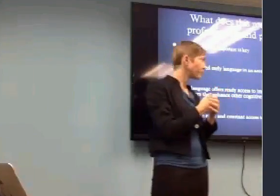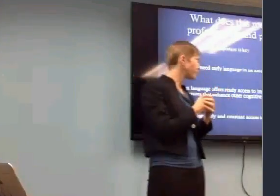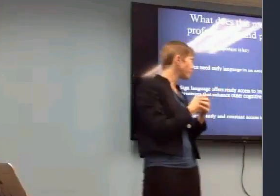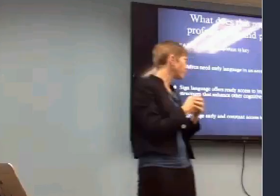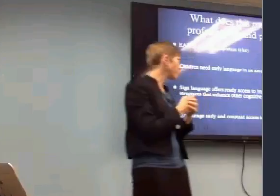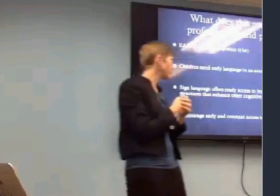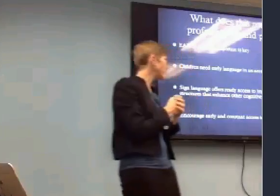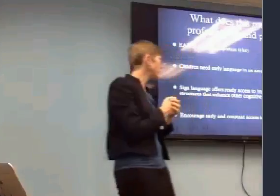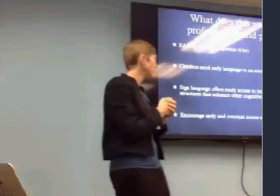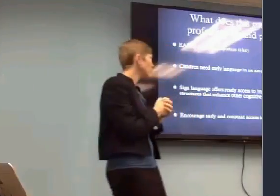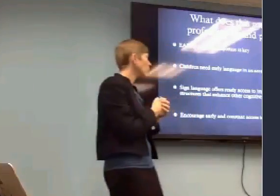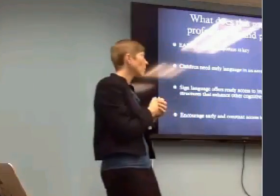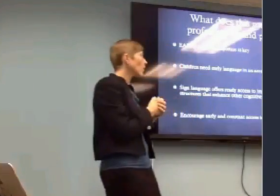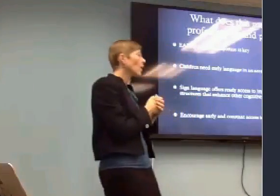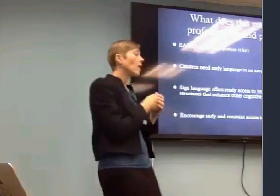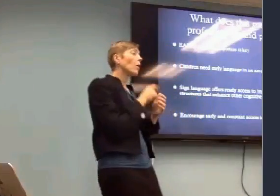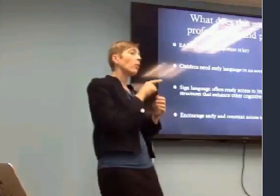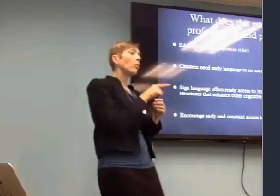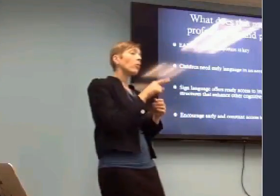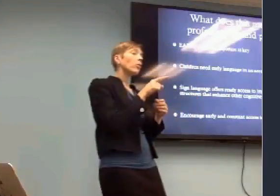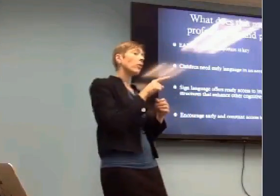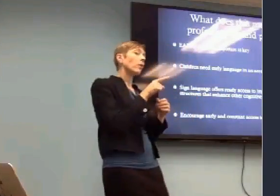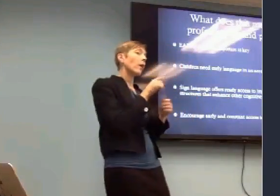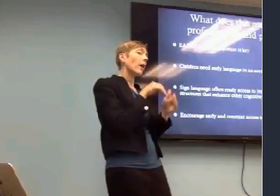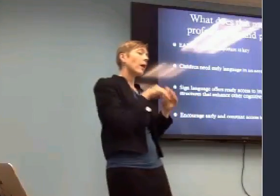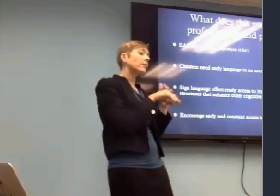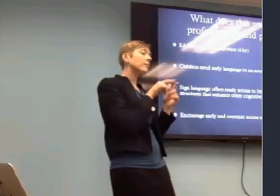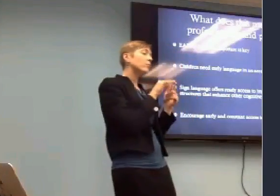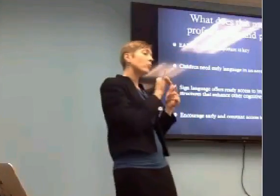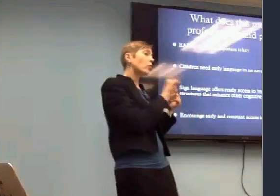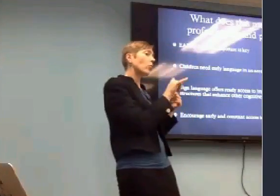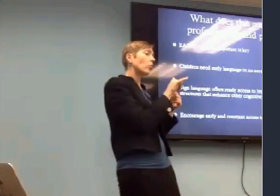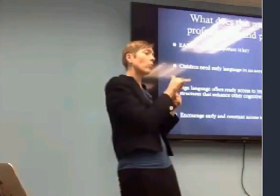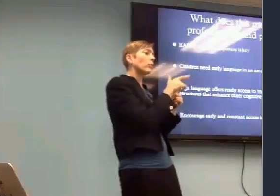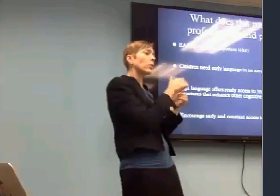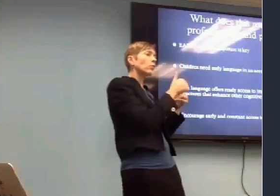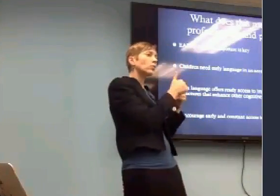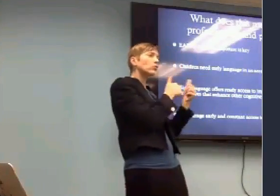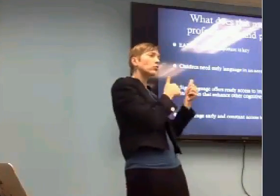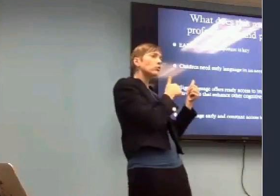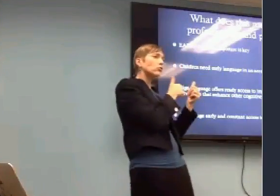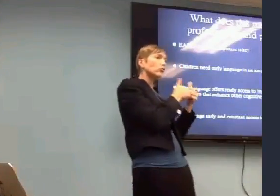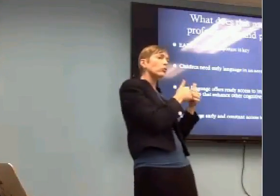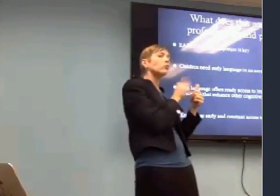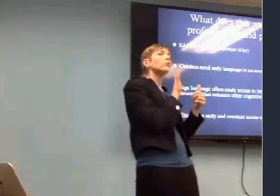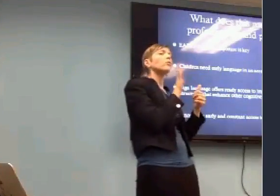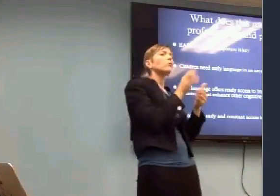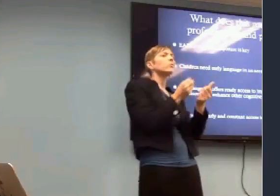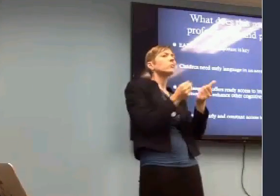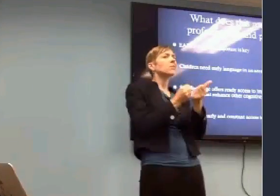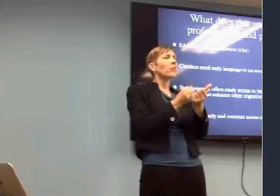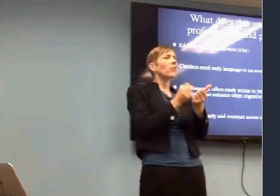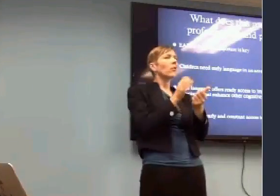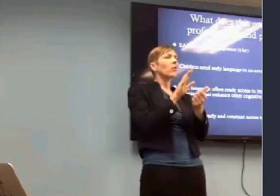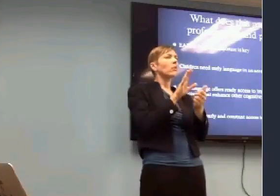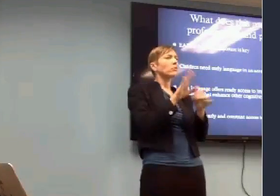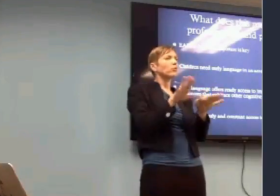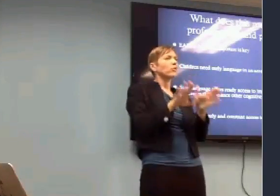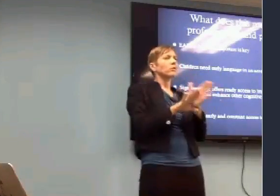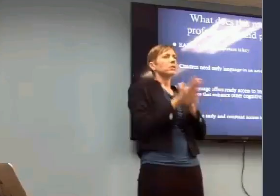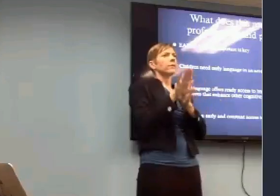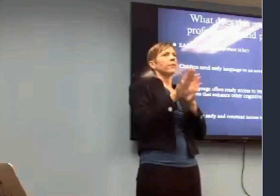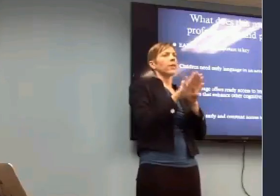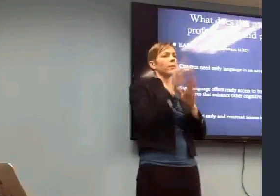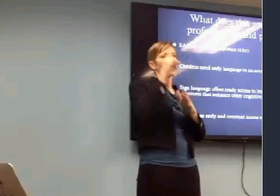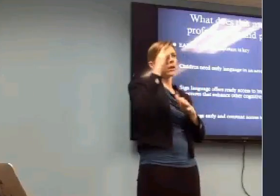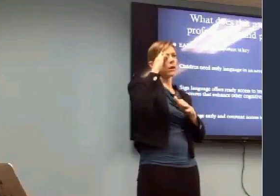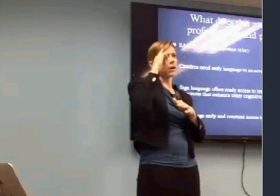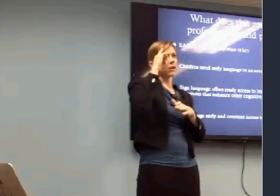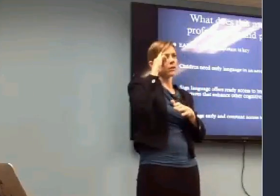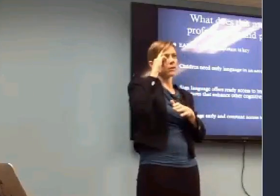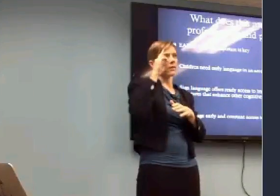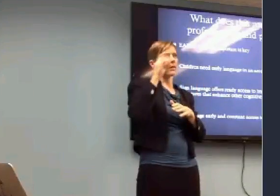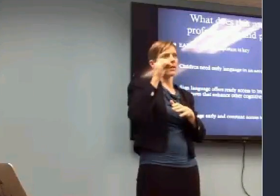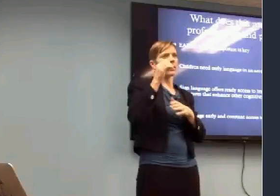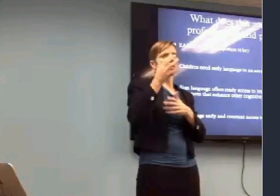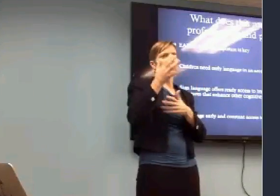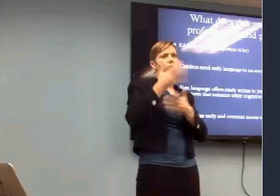important linguistic structures. And access to these linguistic structures will